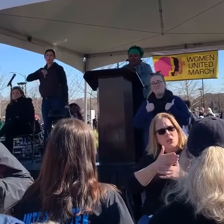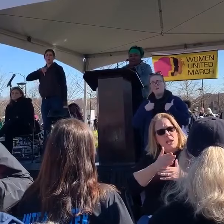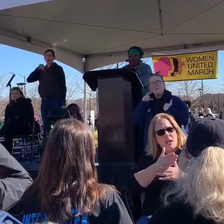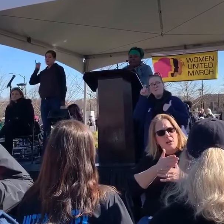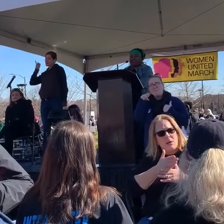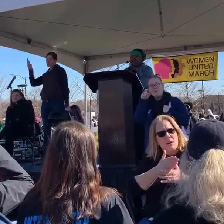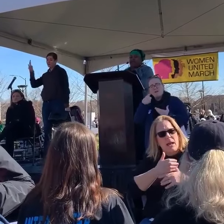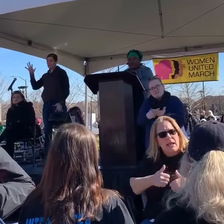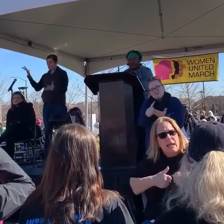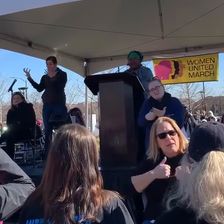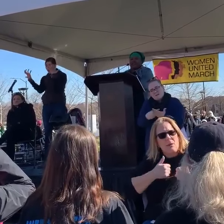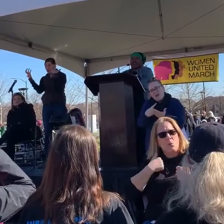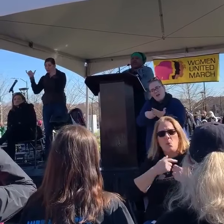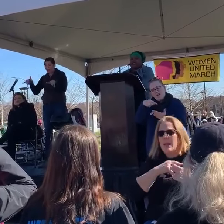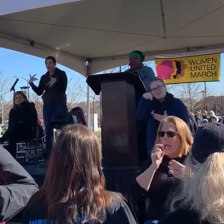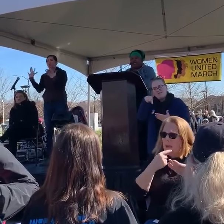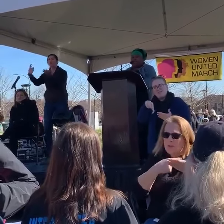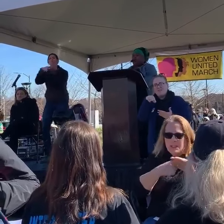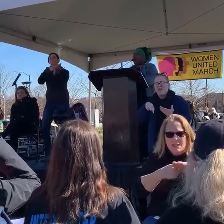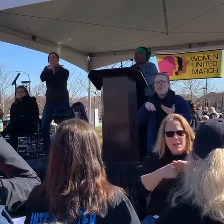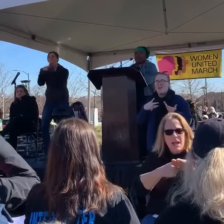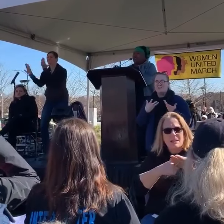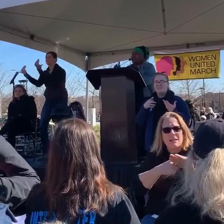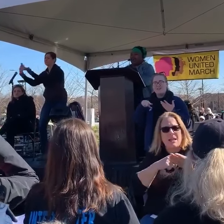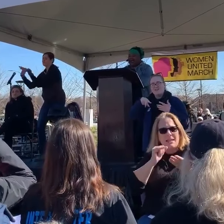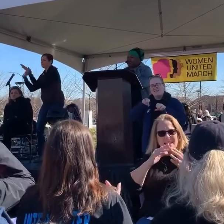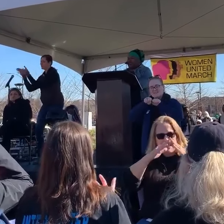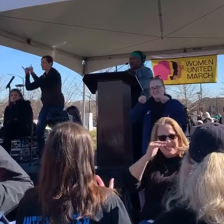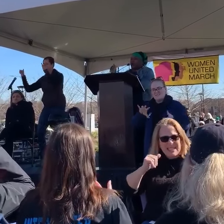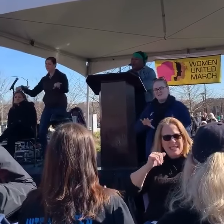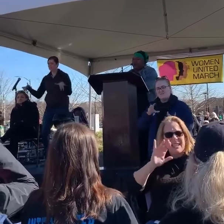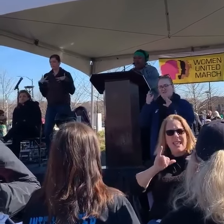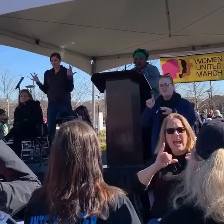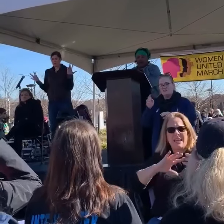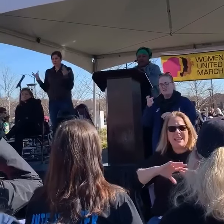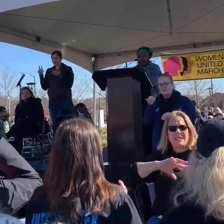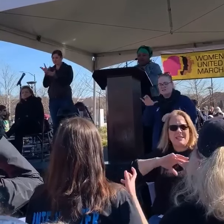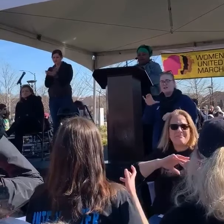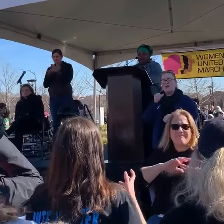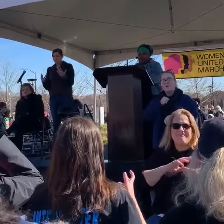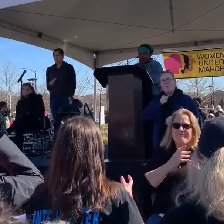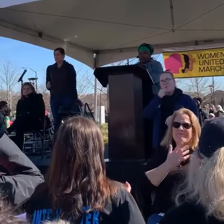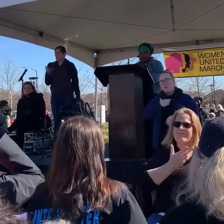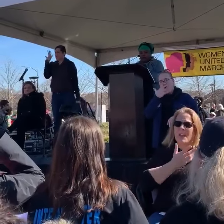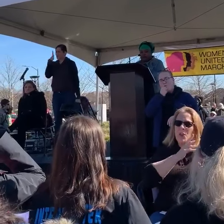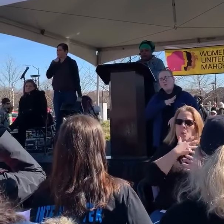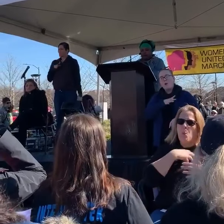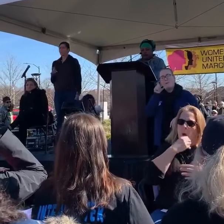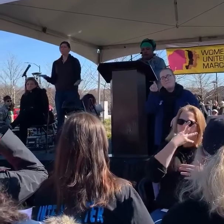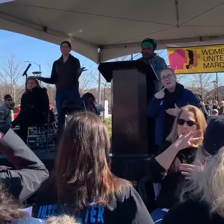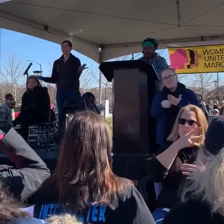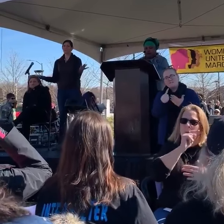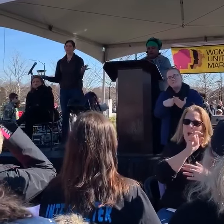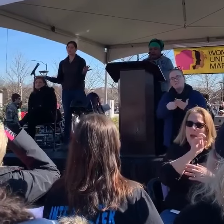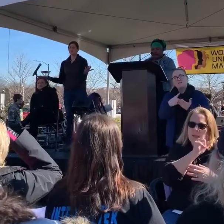we must discuss dismantling the system that is the toxic white women.